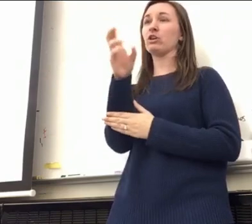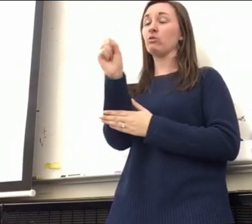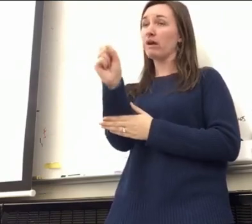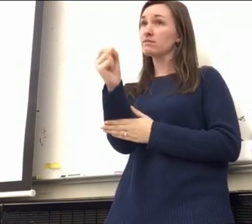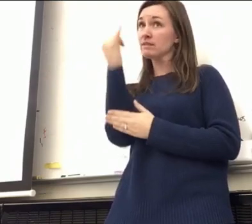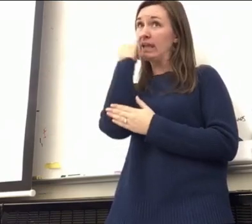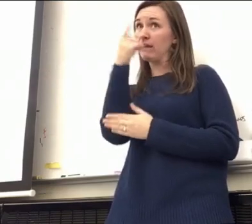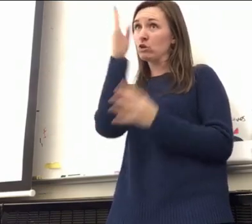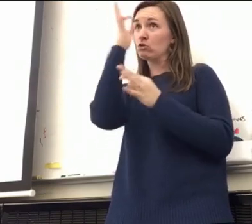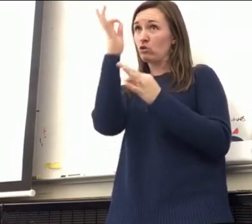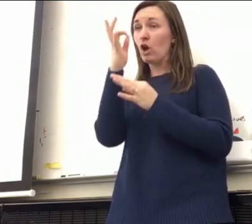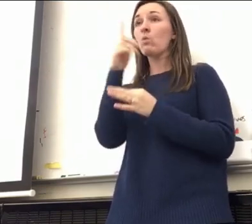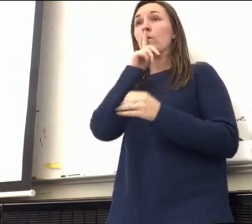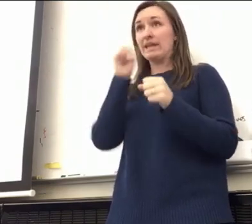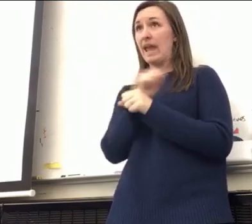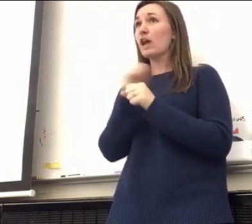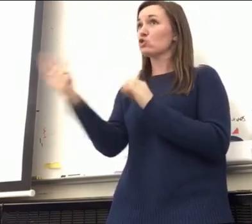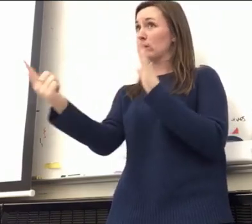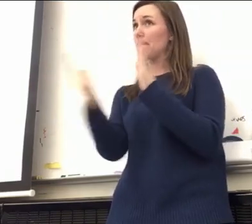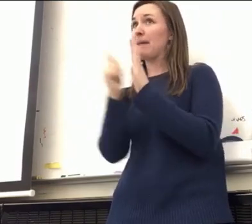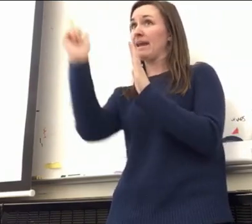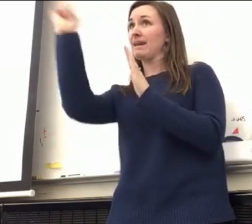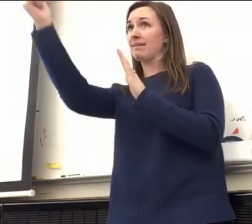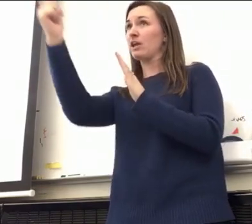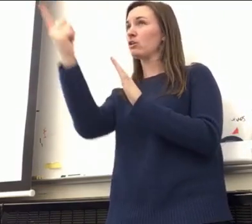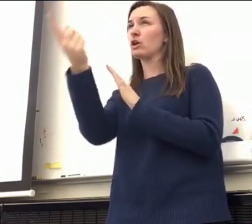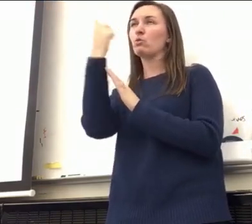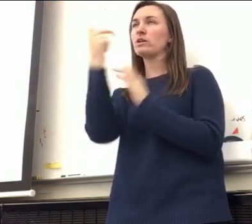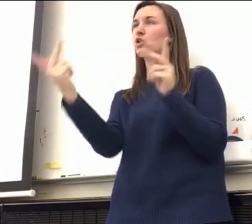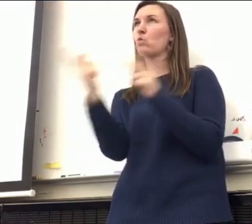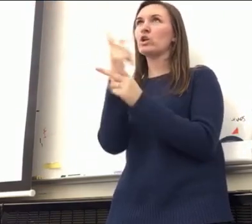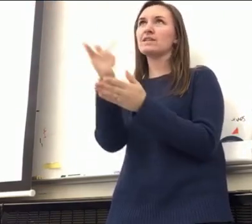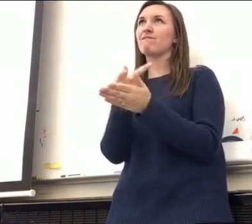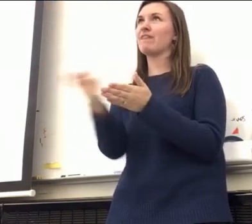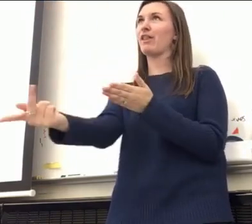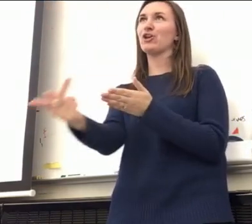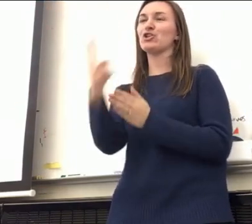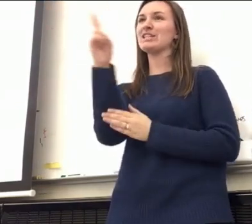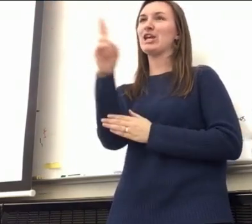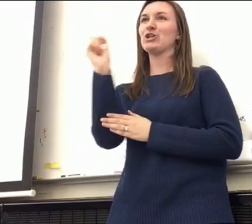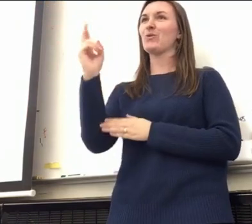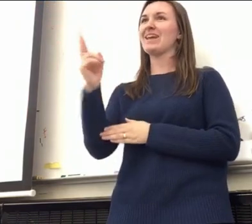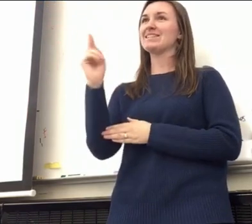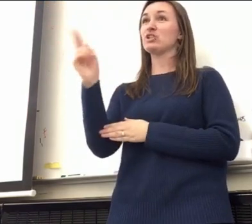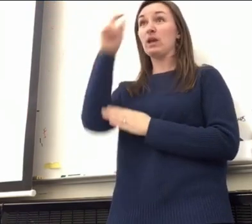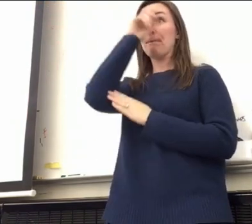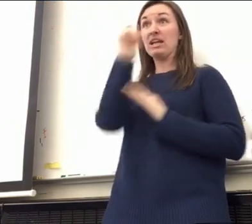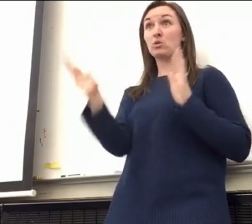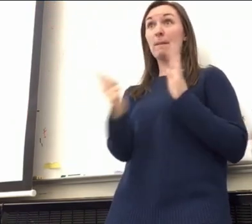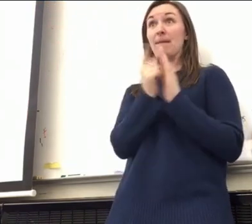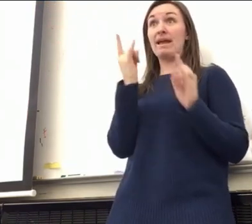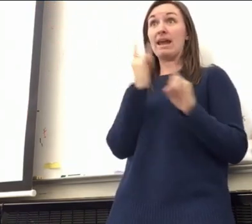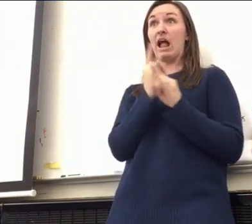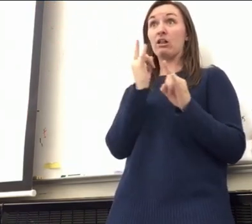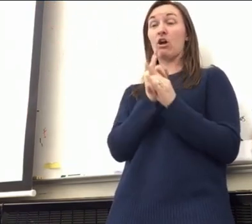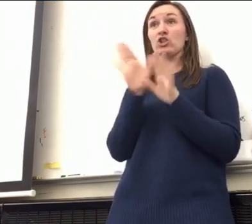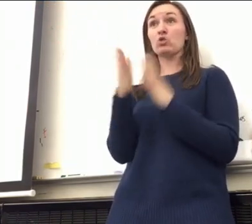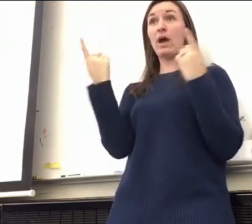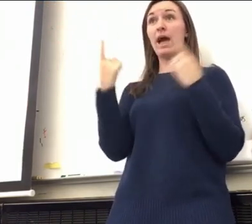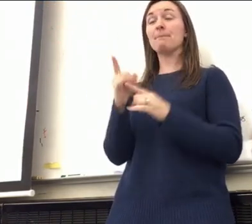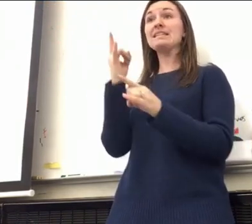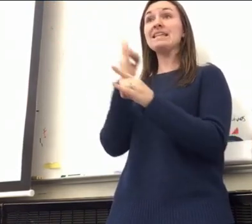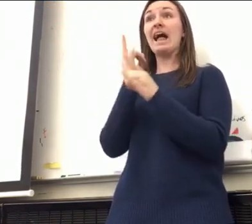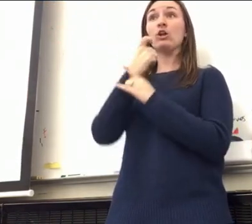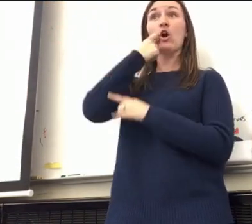banning alcohol. It was one of the worst failures in American history. And we will talk about that because we ban alcohol, and then